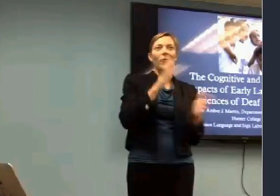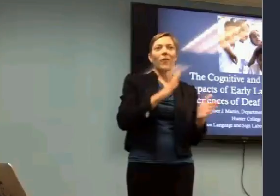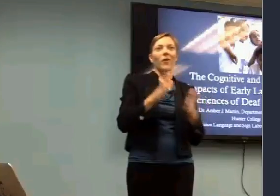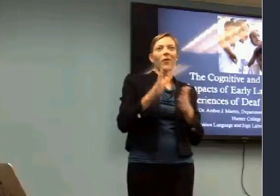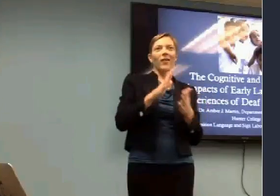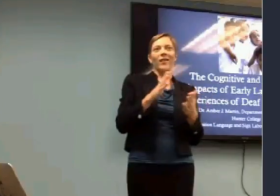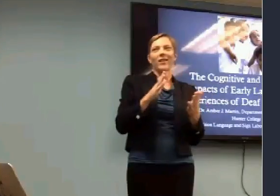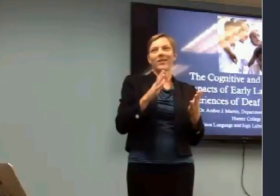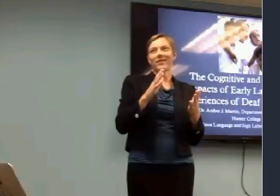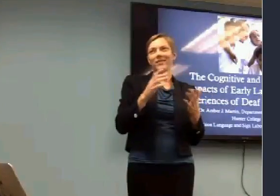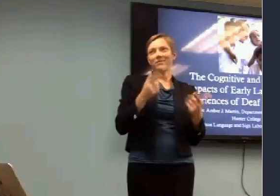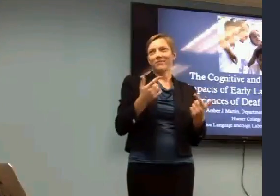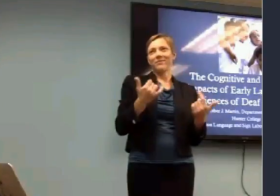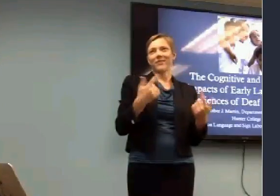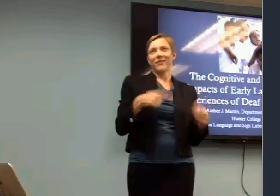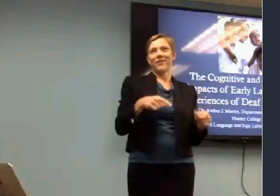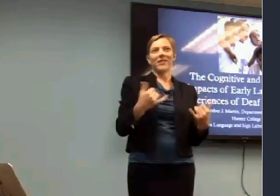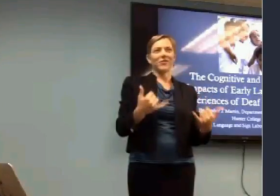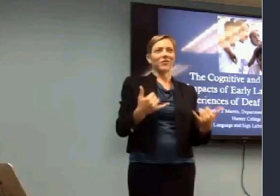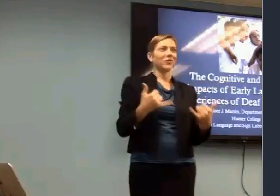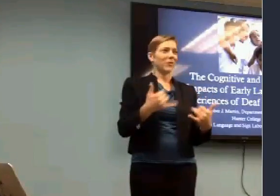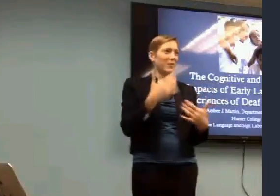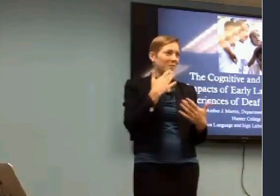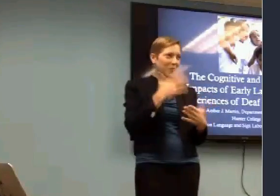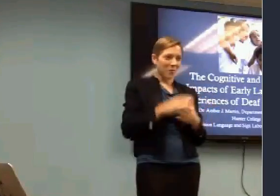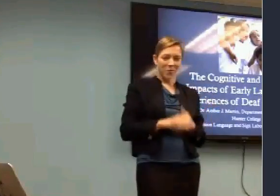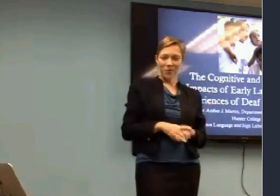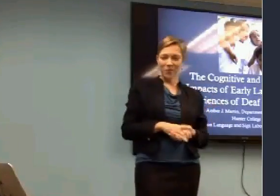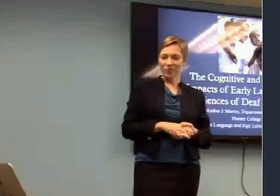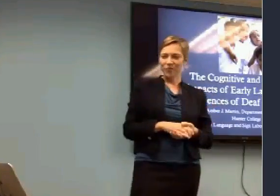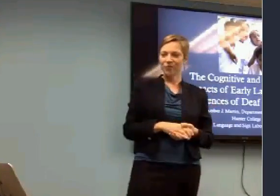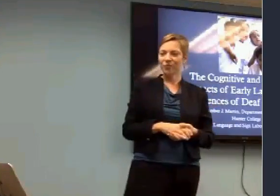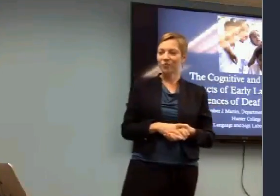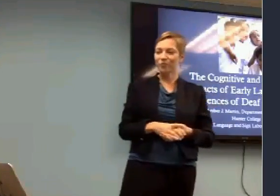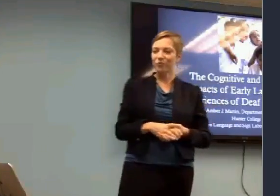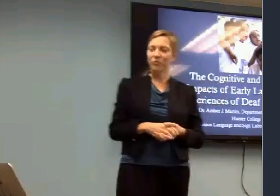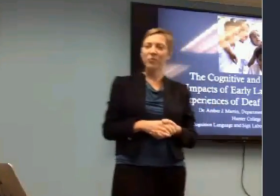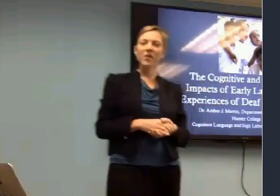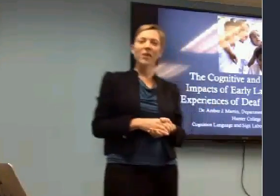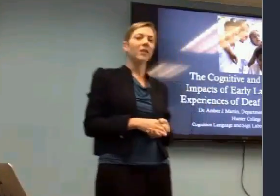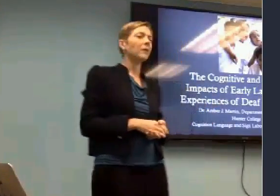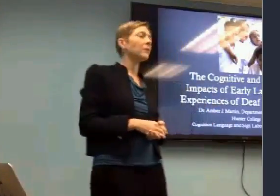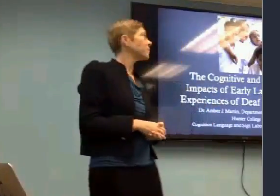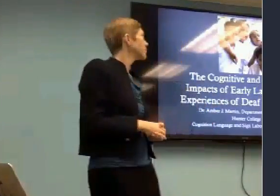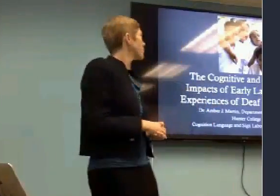today, as well as Sadar and Manny for organizing this event.